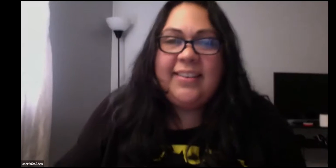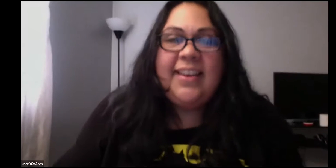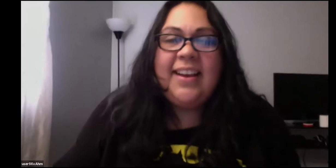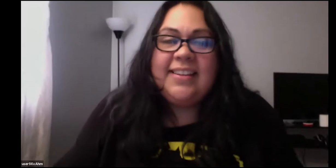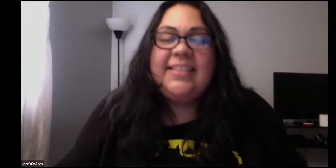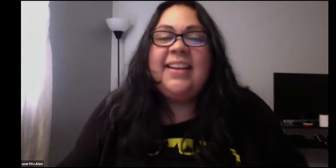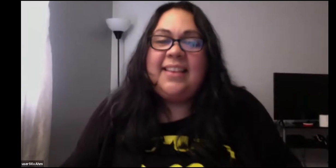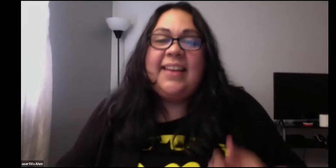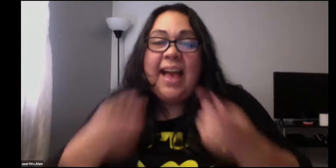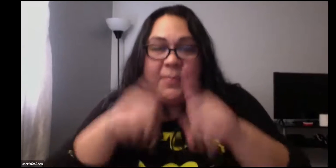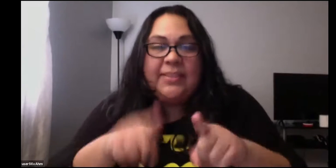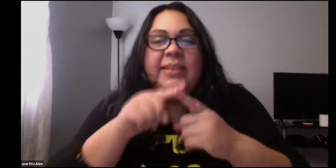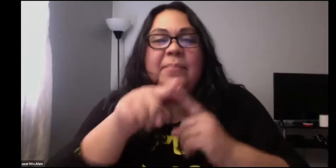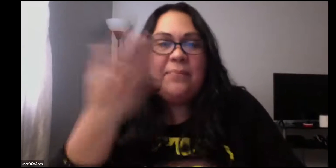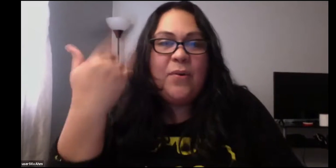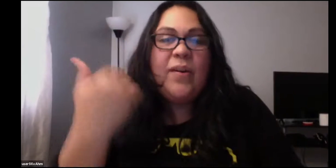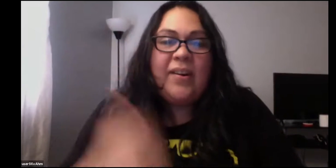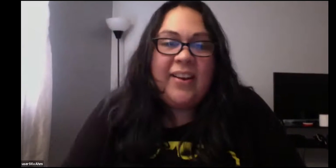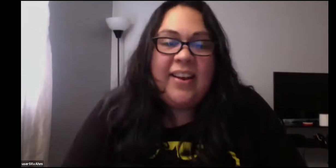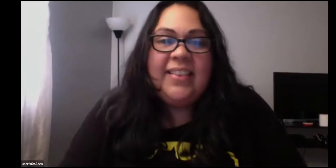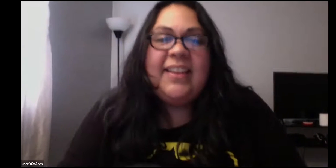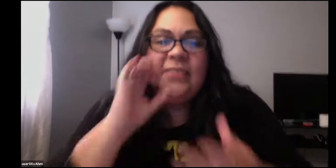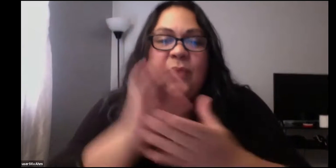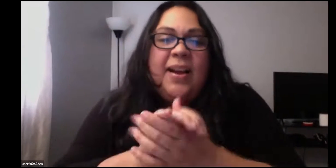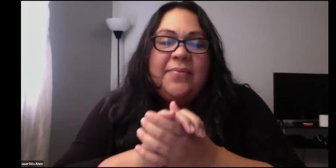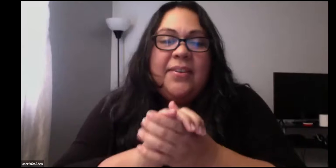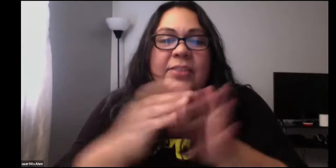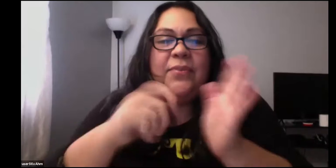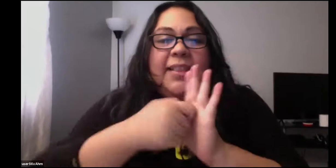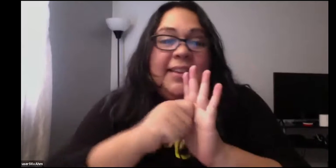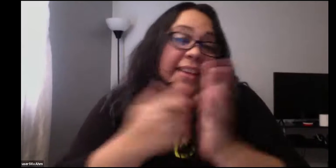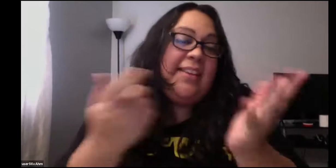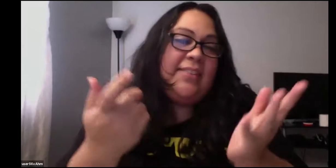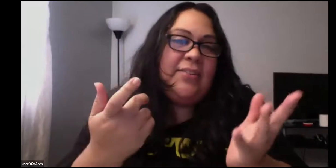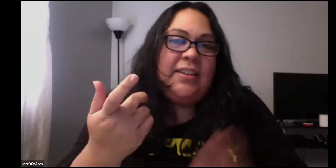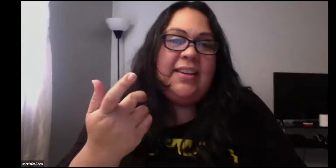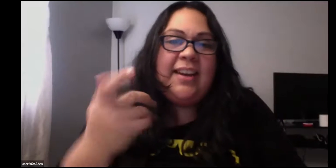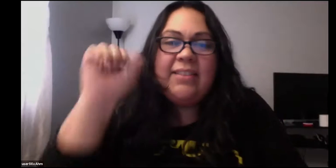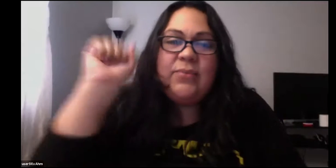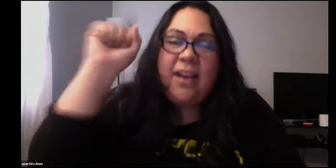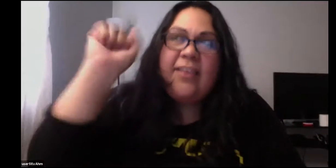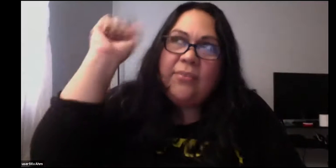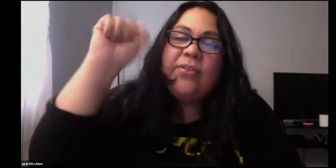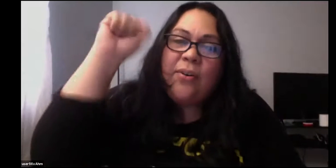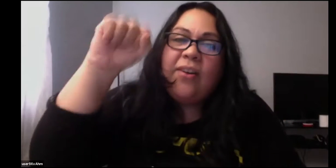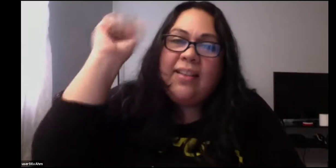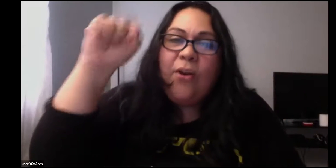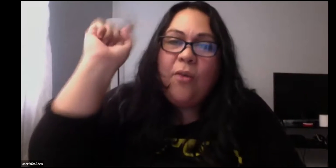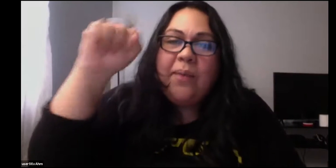Yeah, because that happened to him before, that his wife, she forgot the key, so she didn't have it. She was knocking on the door, like, open,